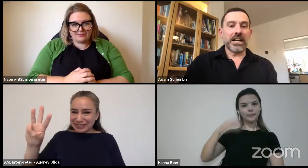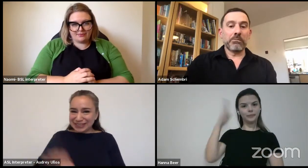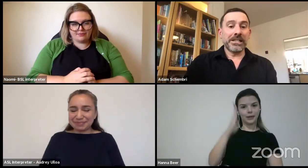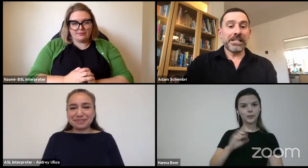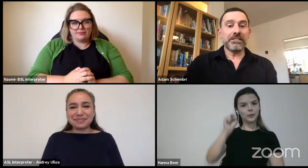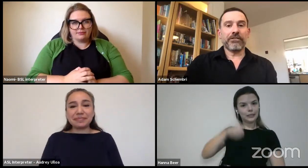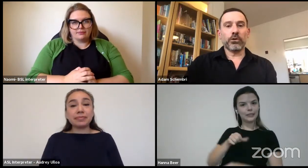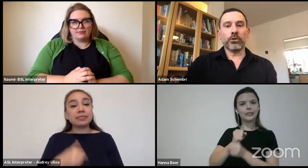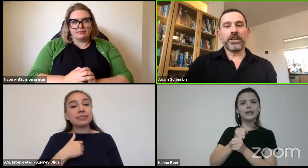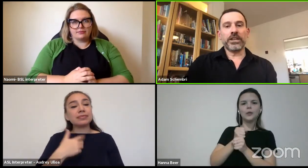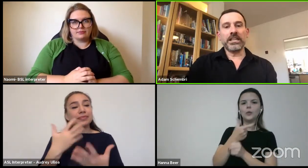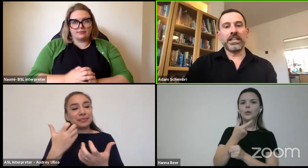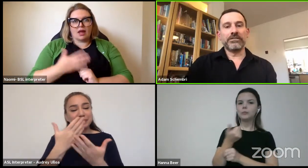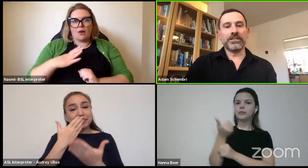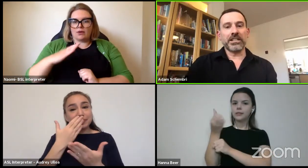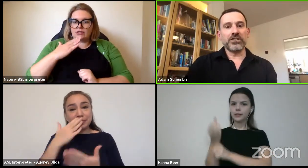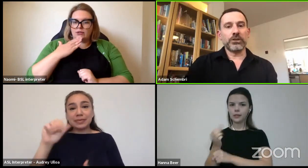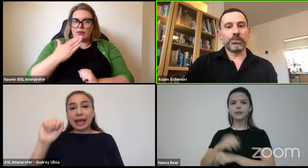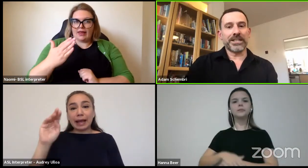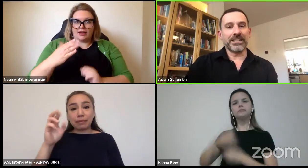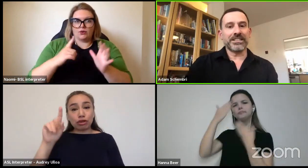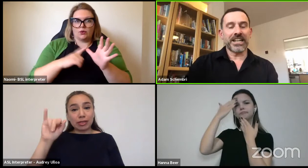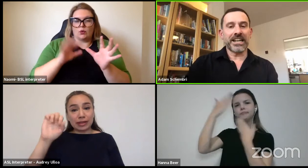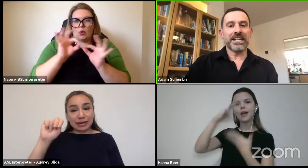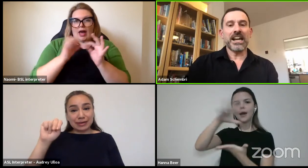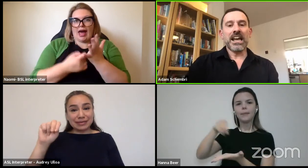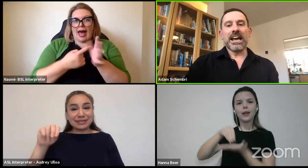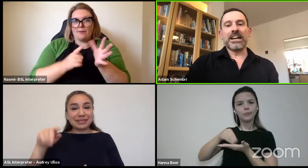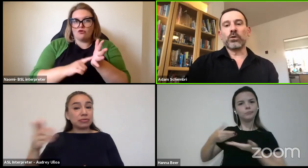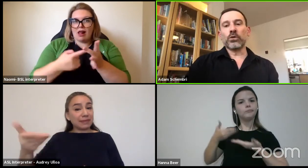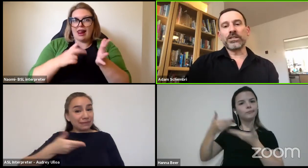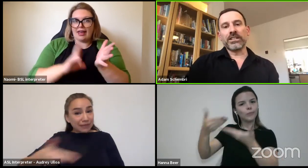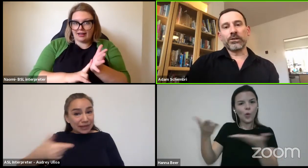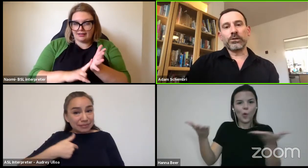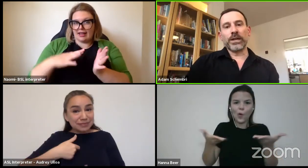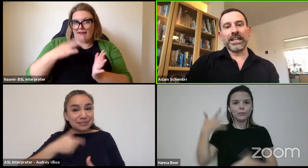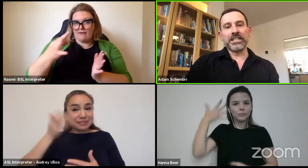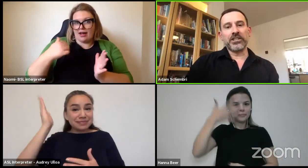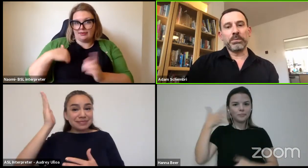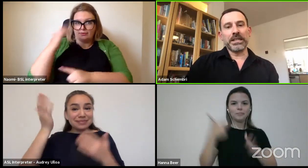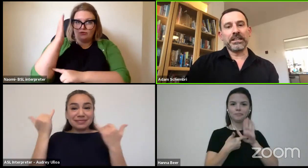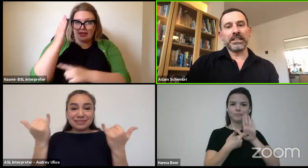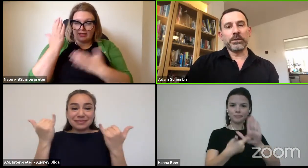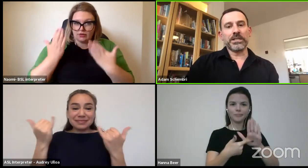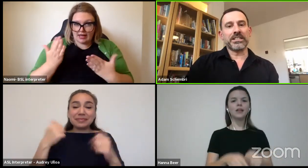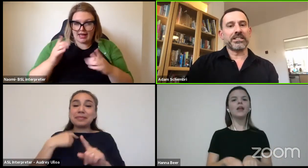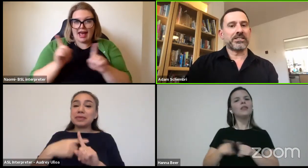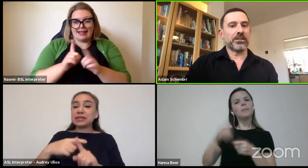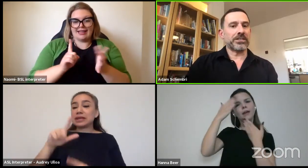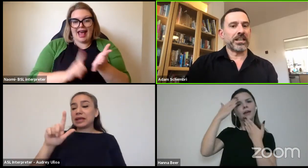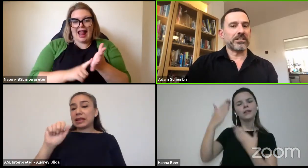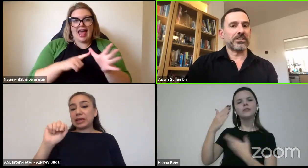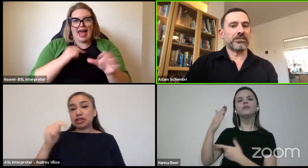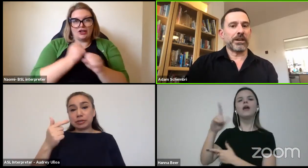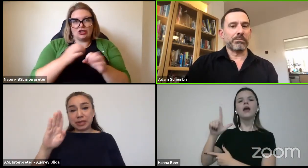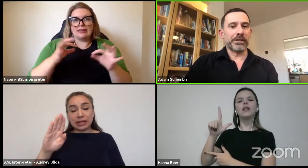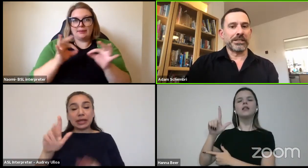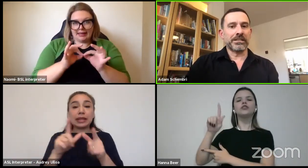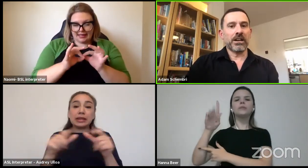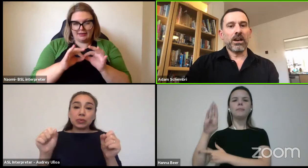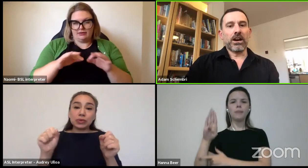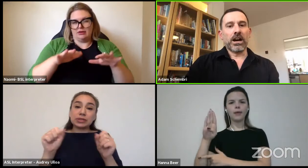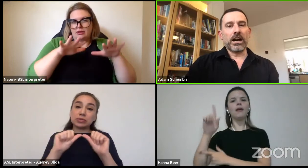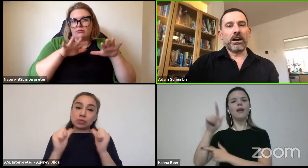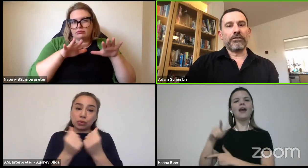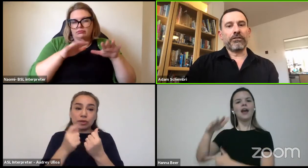thank Abralin for the invitation to present today, and also LAGB, the Linguistics Association of Great